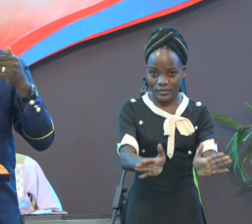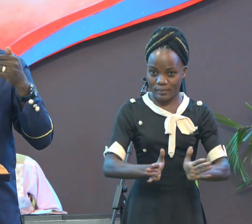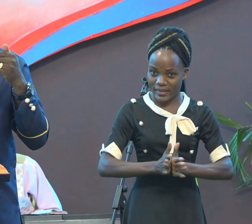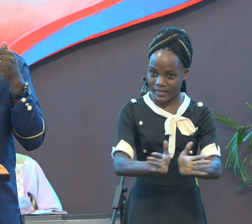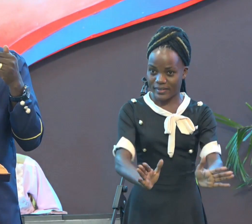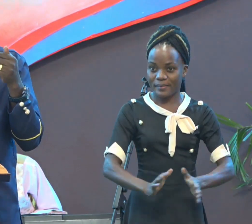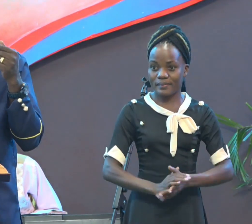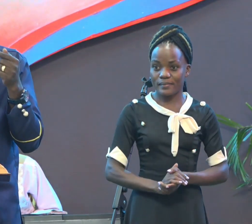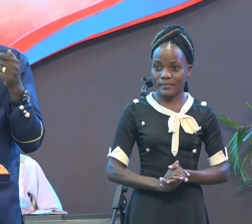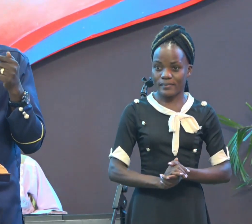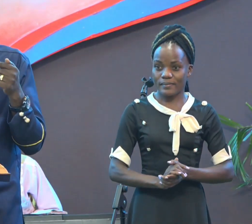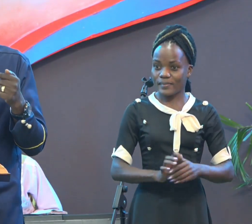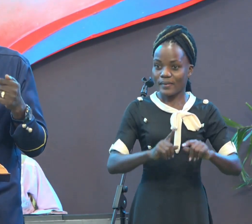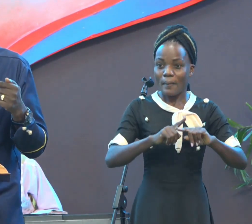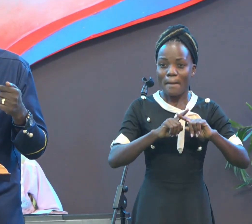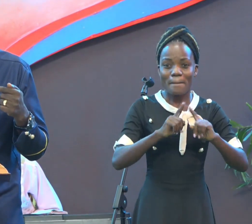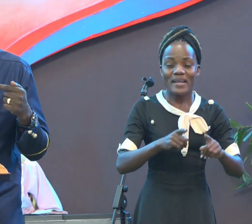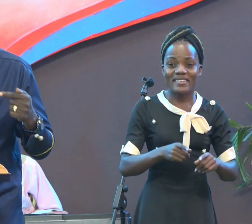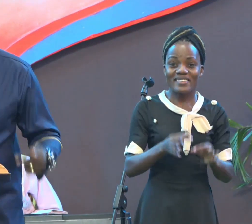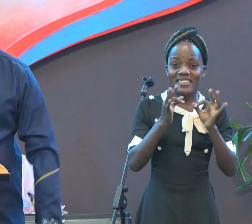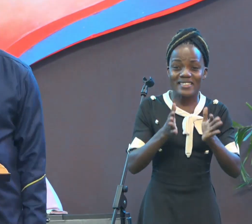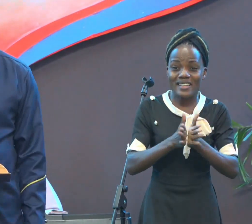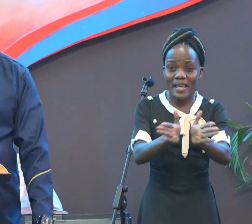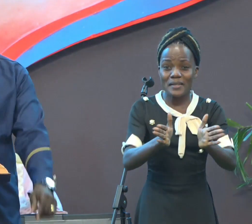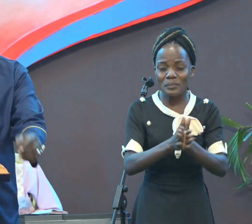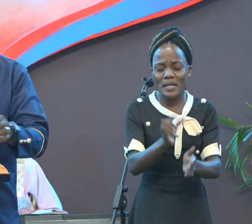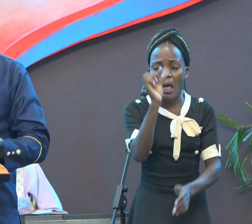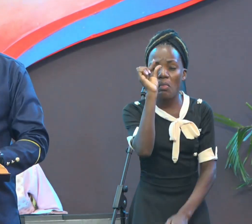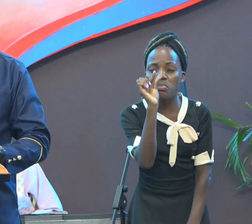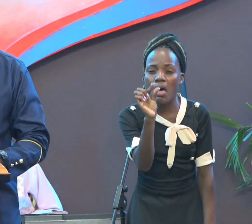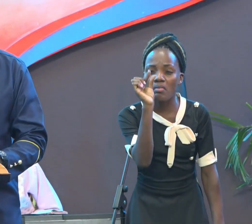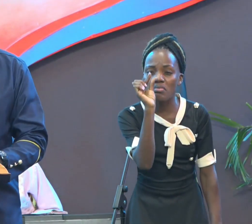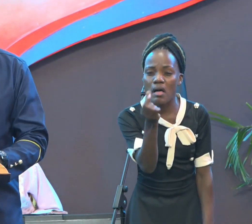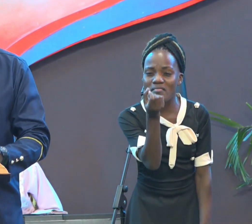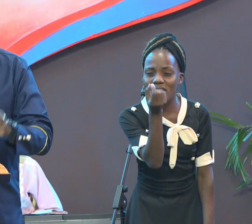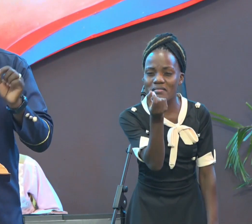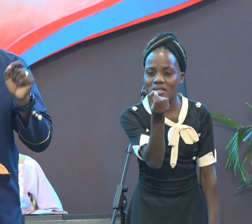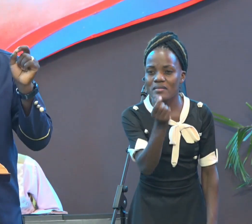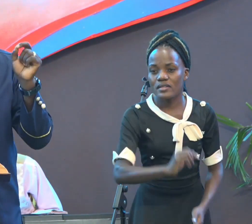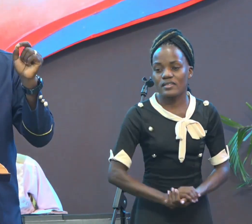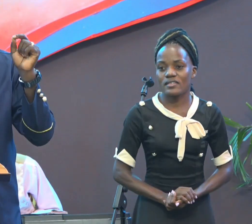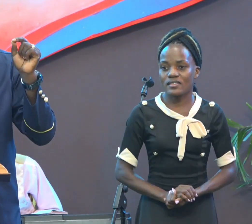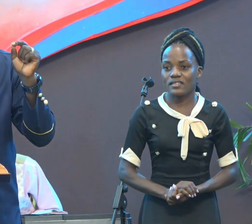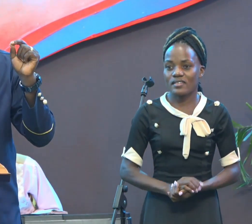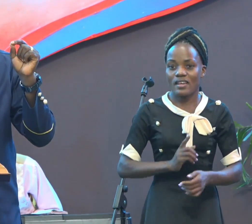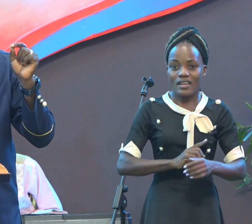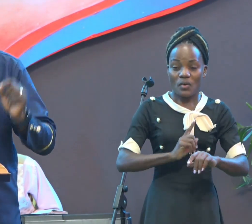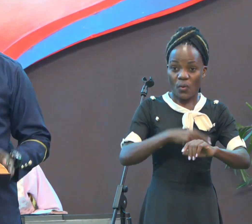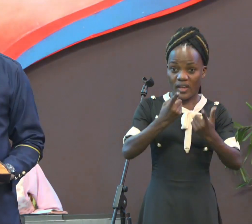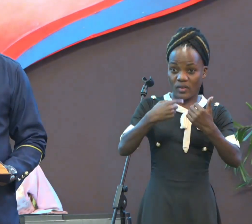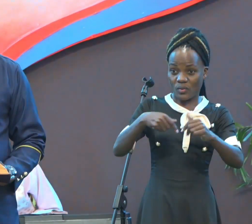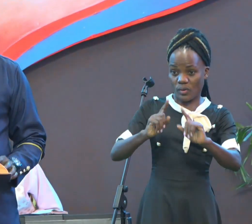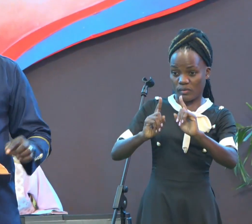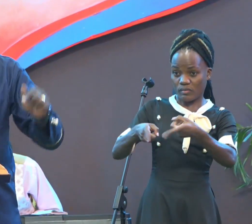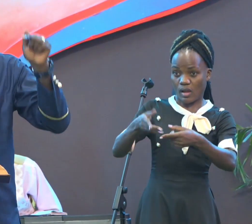do. Naye ako ke bannyonnyola katono nnyo. But what they explain is very little. Ako kennyini ne we tukakyalira. Even